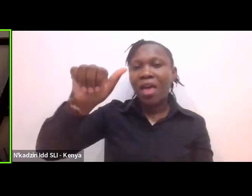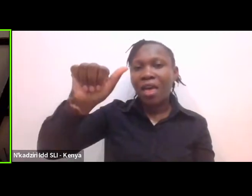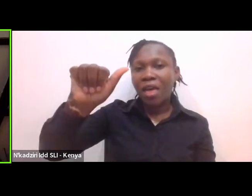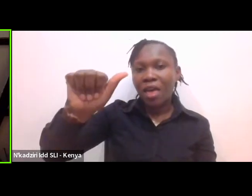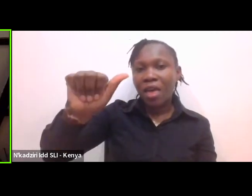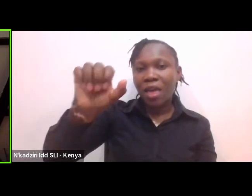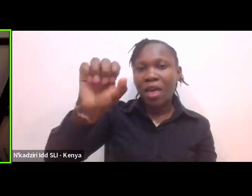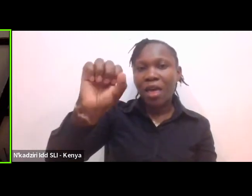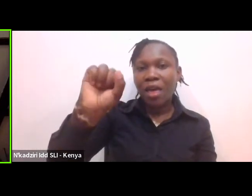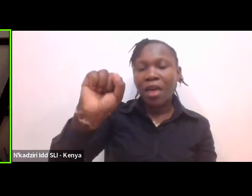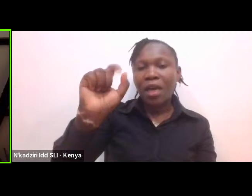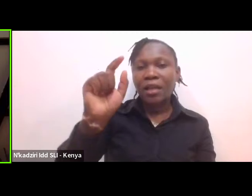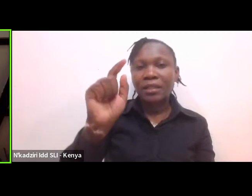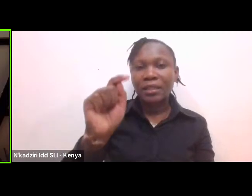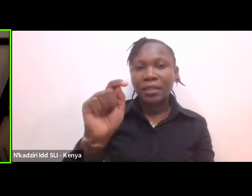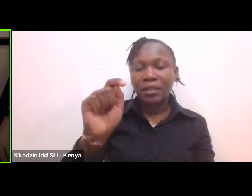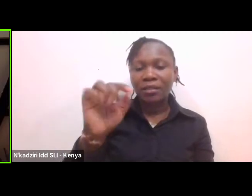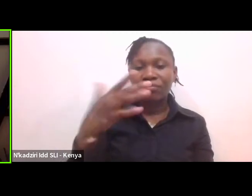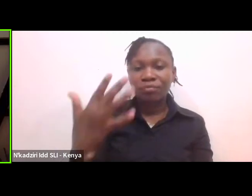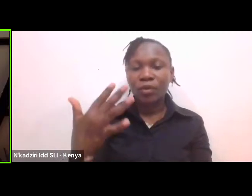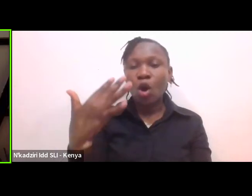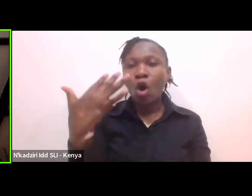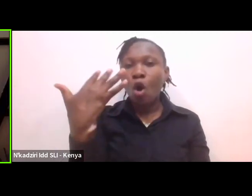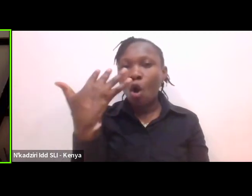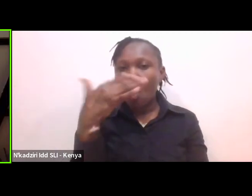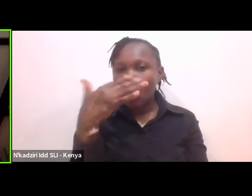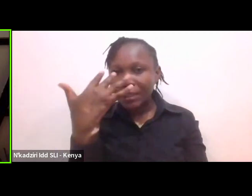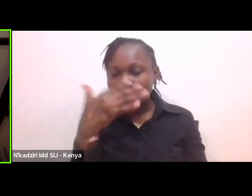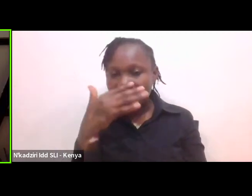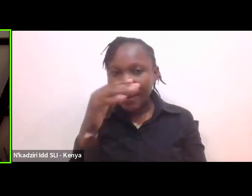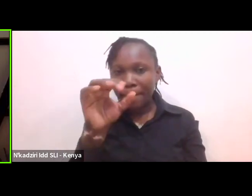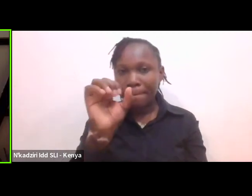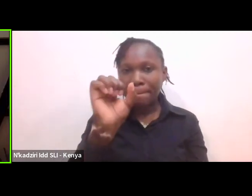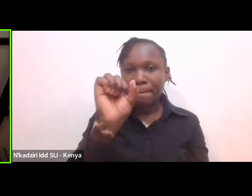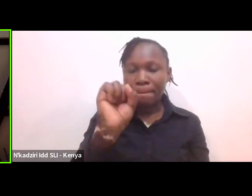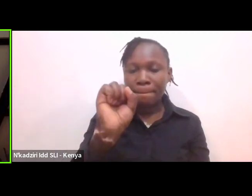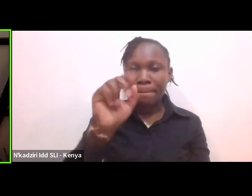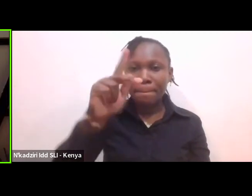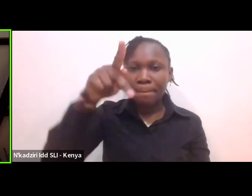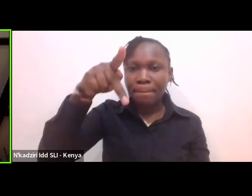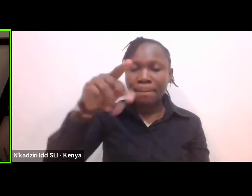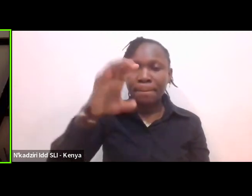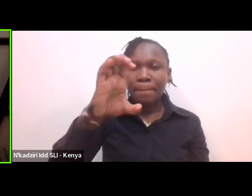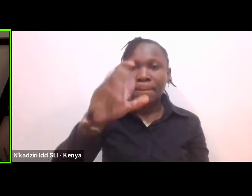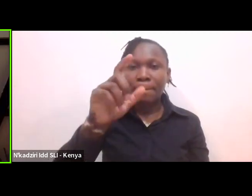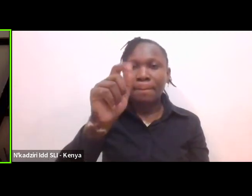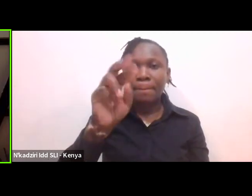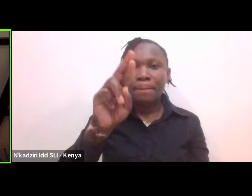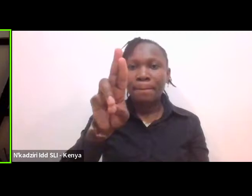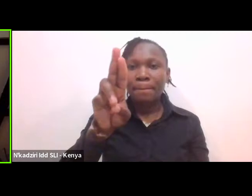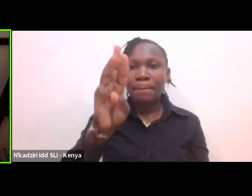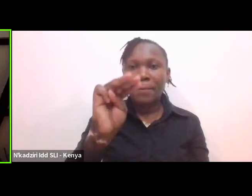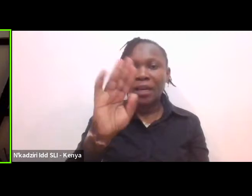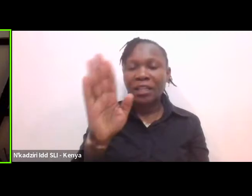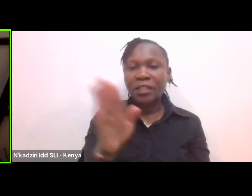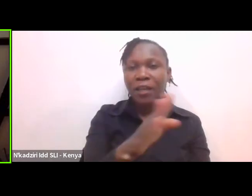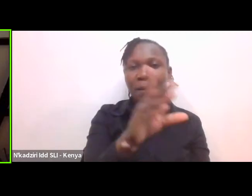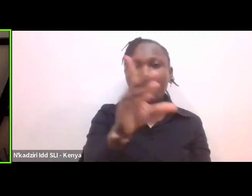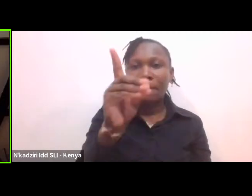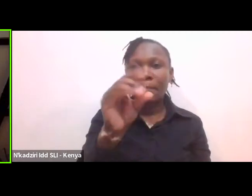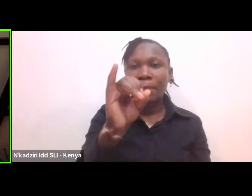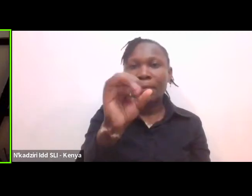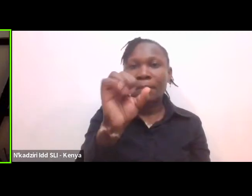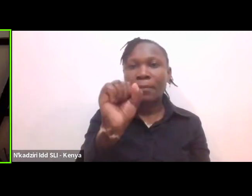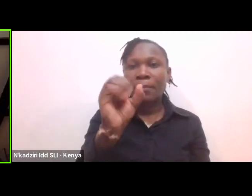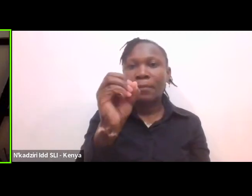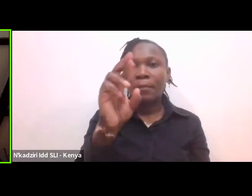Autism Spectrum Disorder. The word autism is fine. But if I'm a